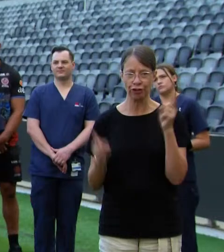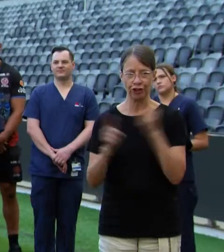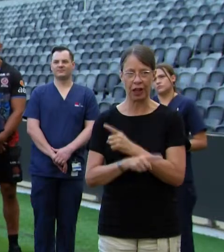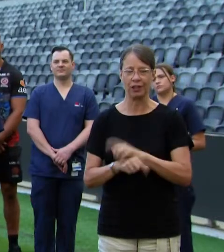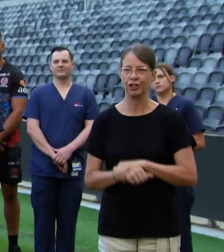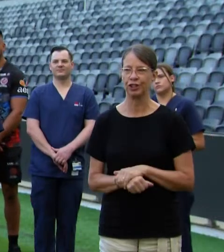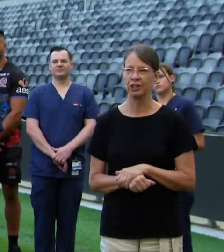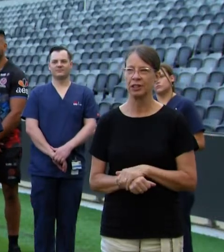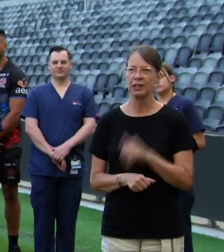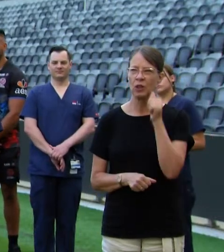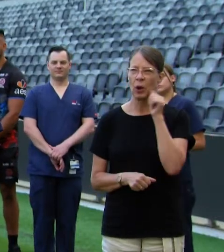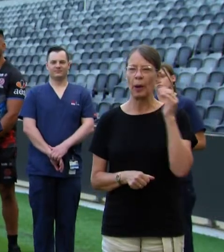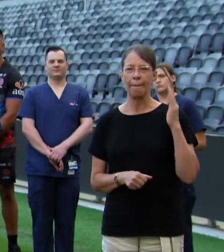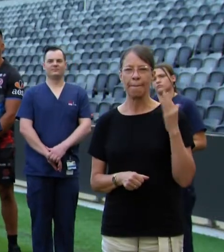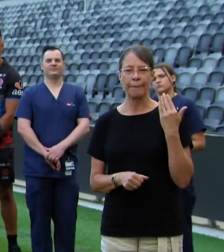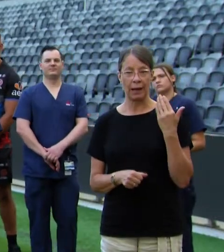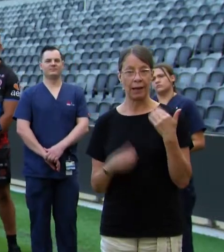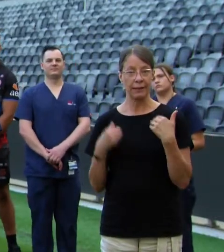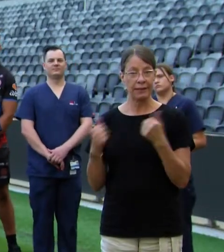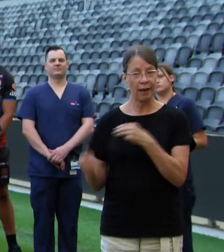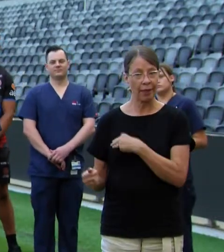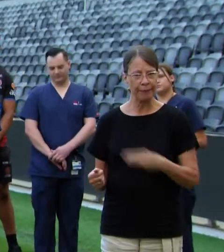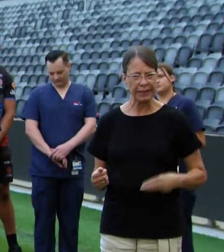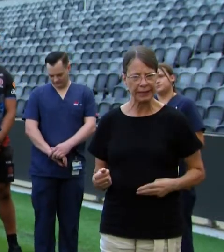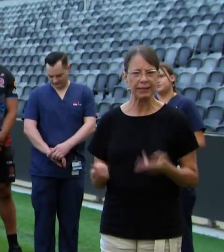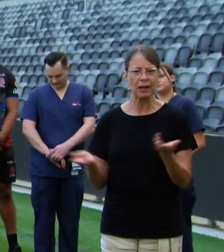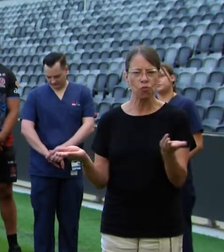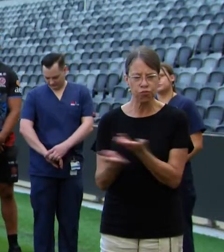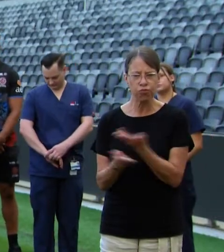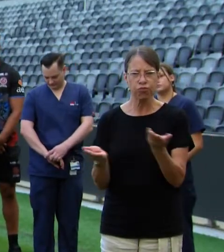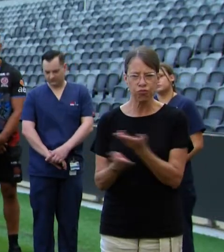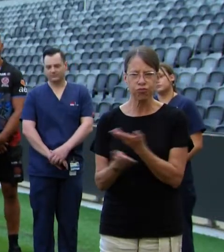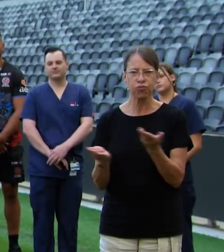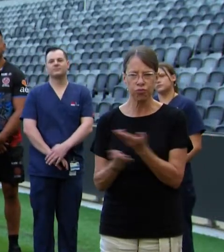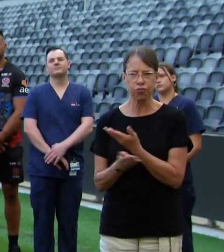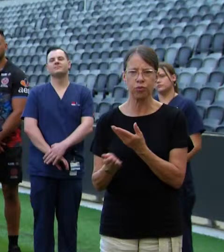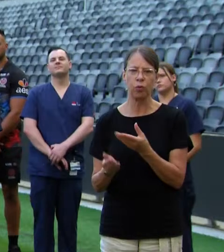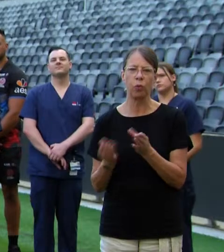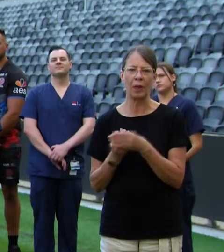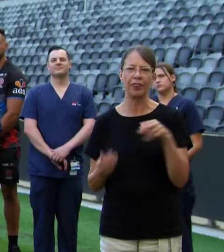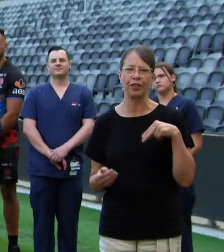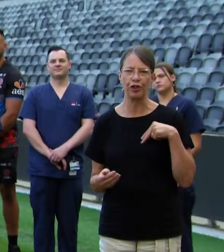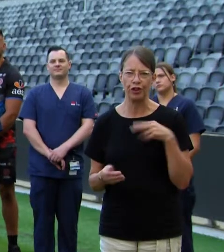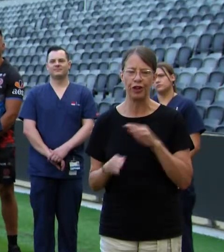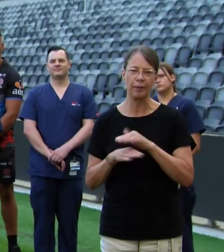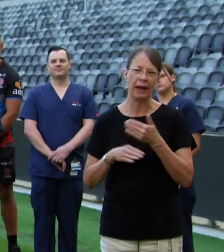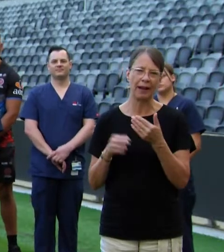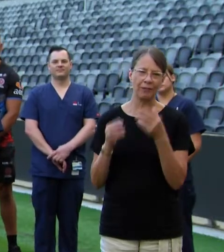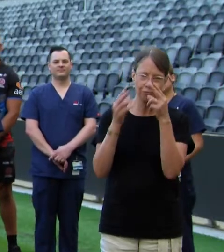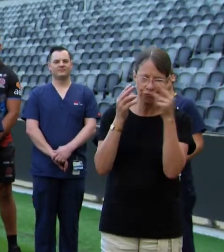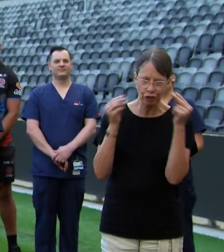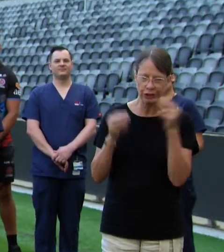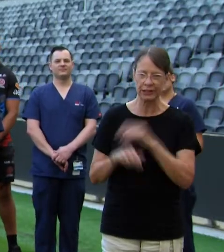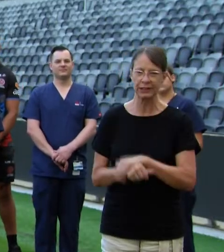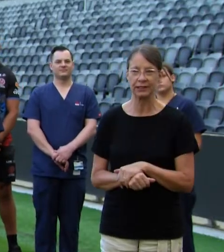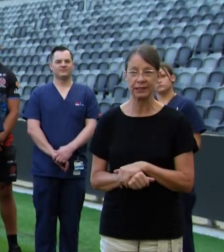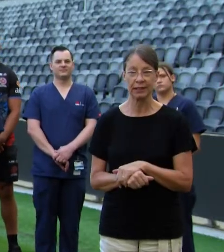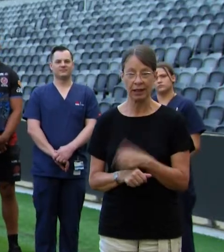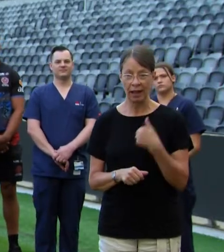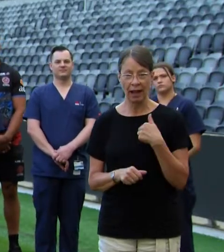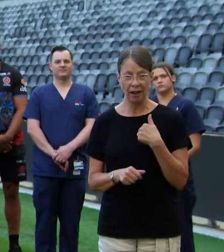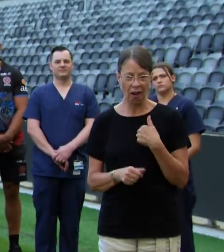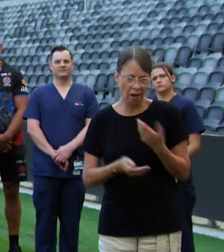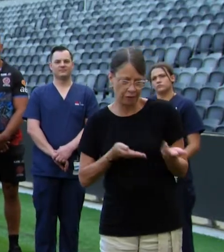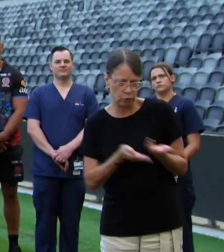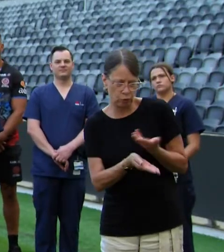has had numerous discussions in relation to the unions. And since becoming Premier, I've also sat down with the Health